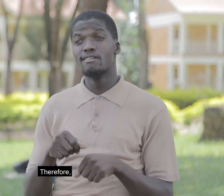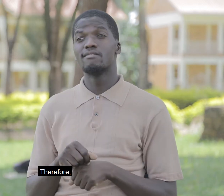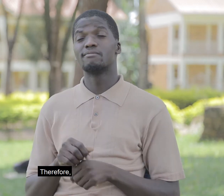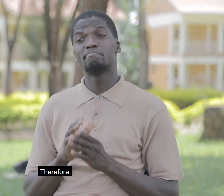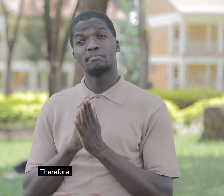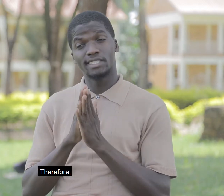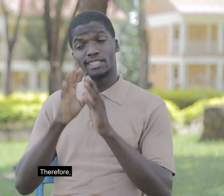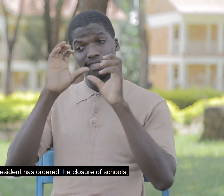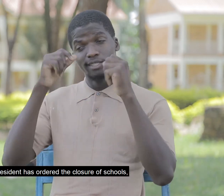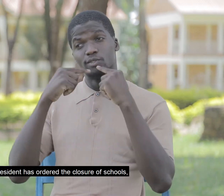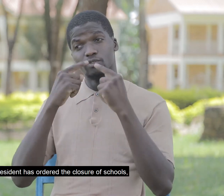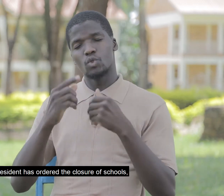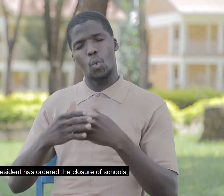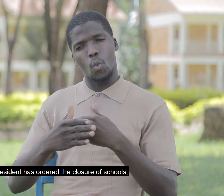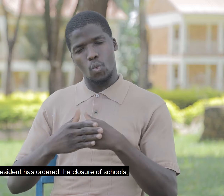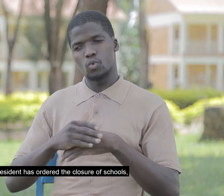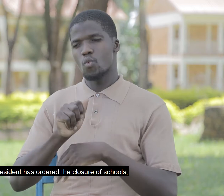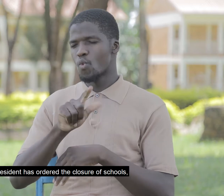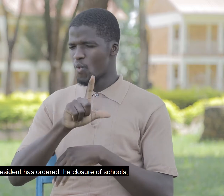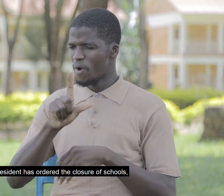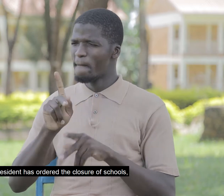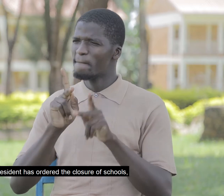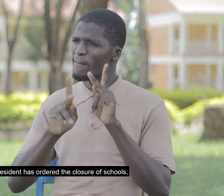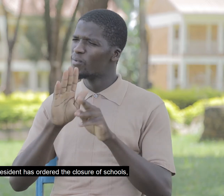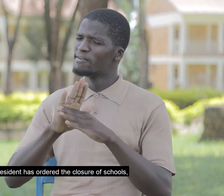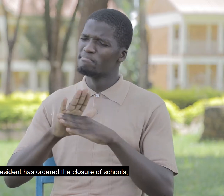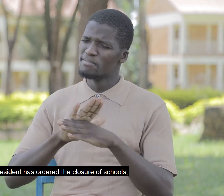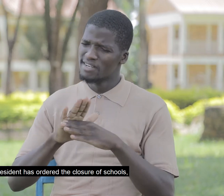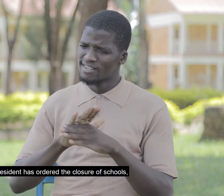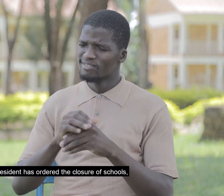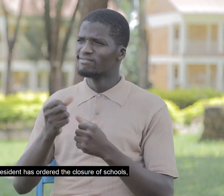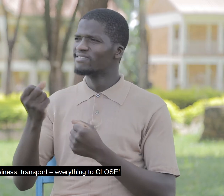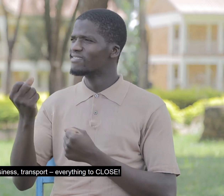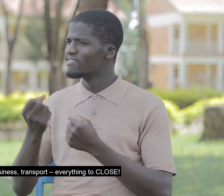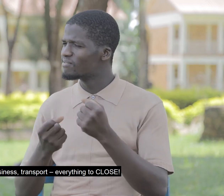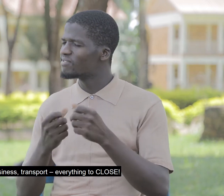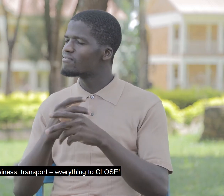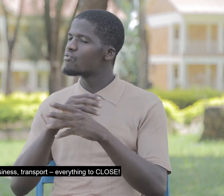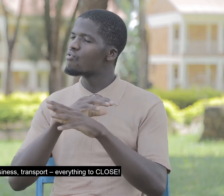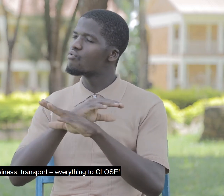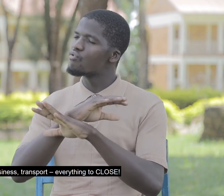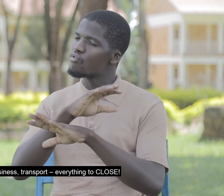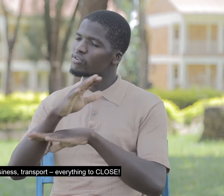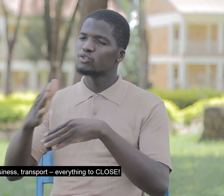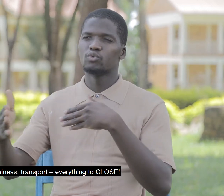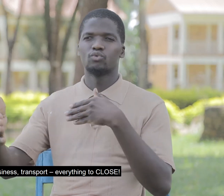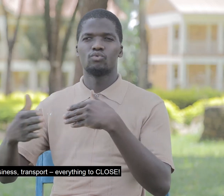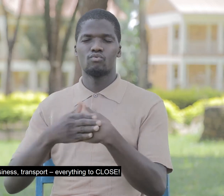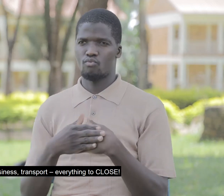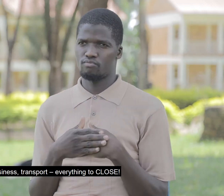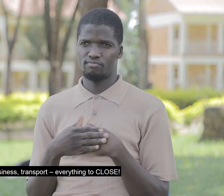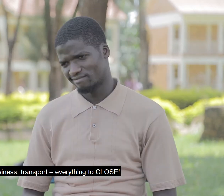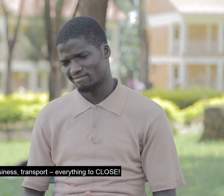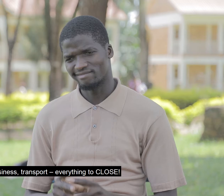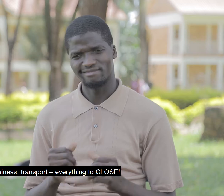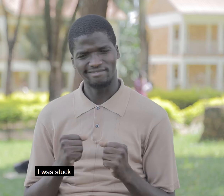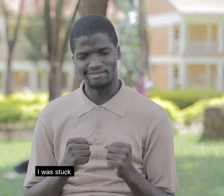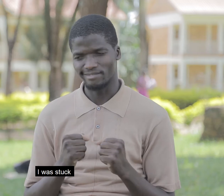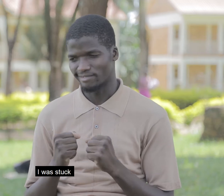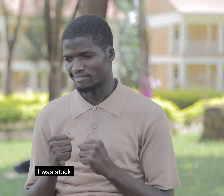Therefore, the president has ordered the closure of schools, business, transport, everything to close. I was